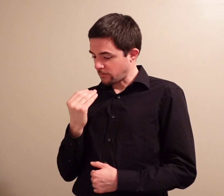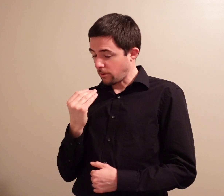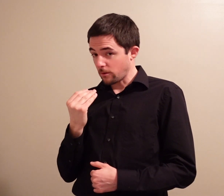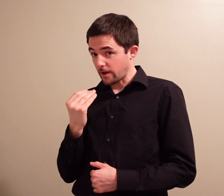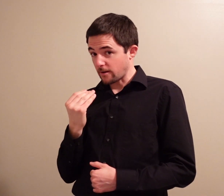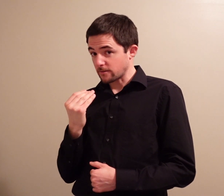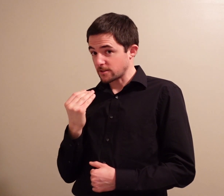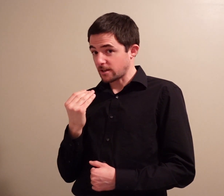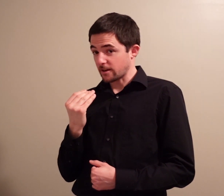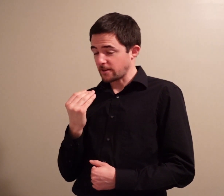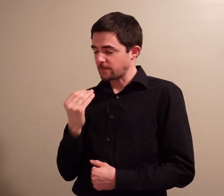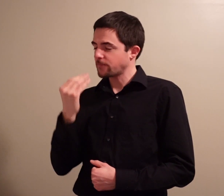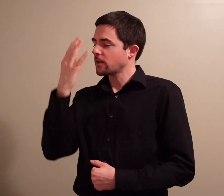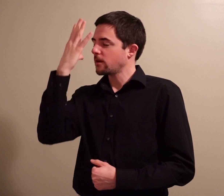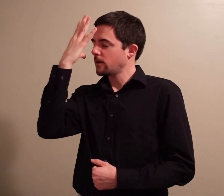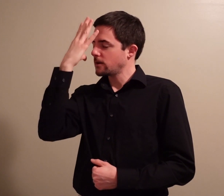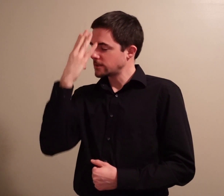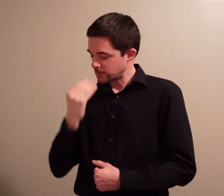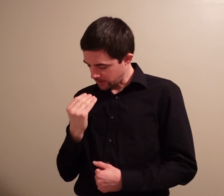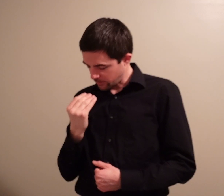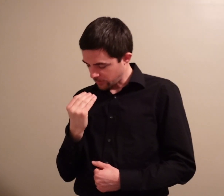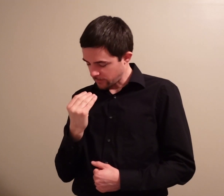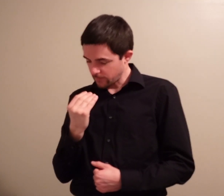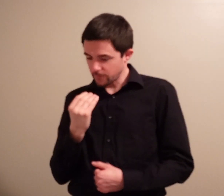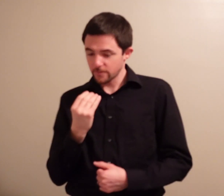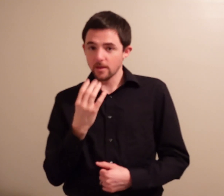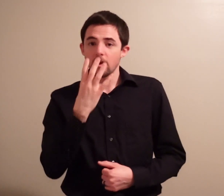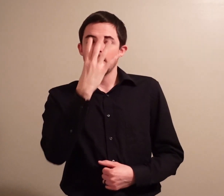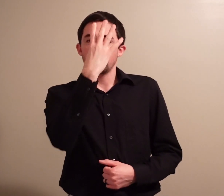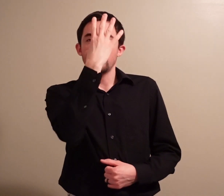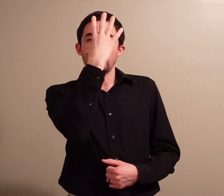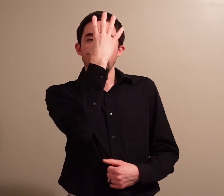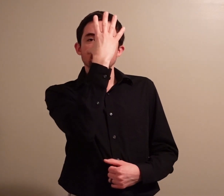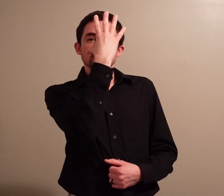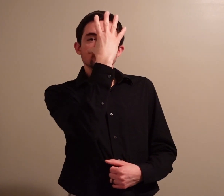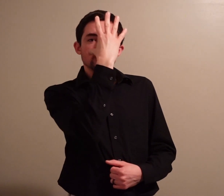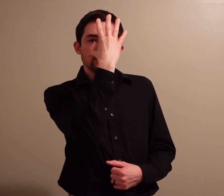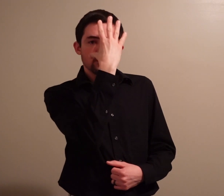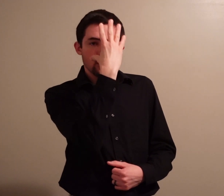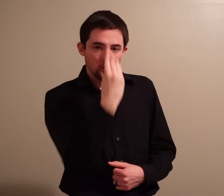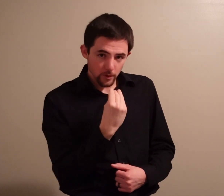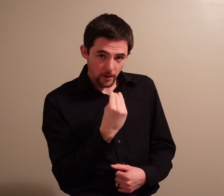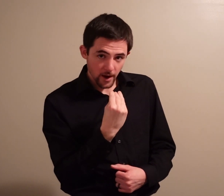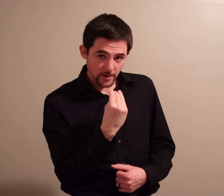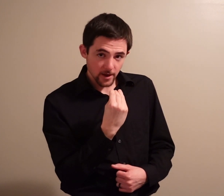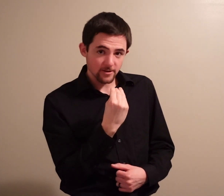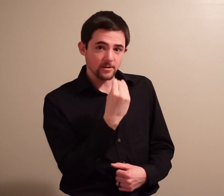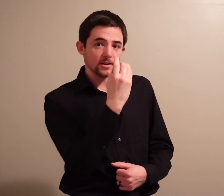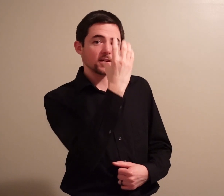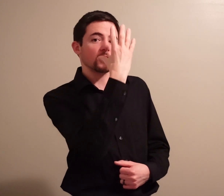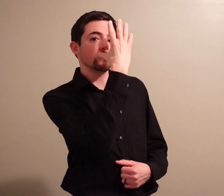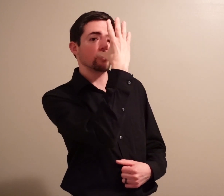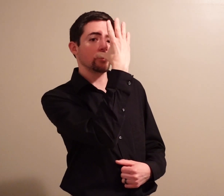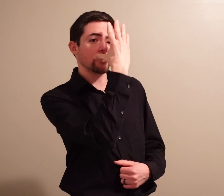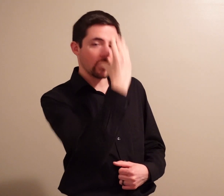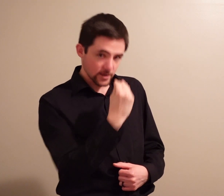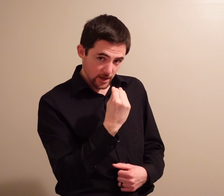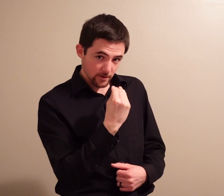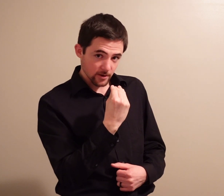pull down, just like I did. Sleep. And as you pull your hand down, you're going to kind of bring your head down in a